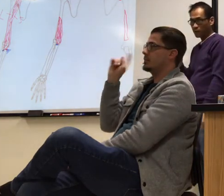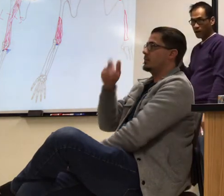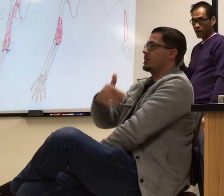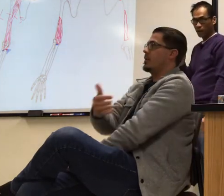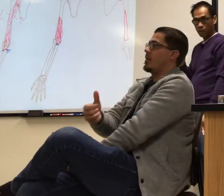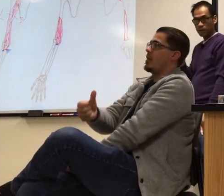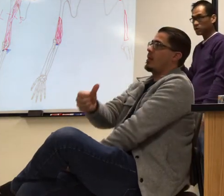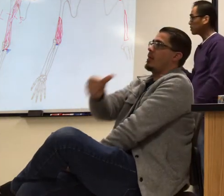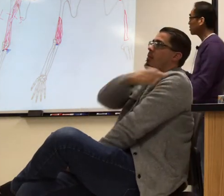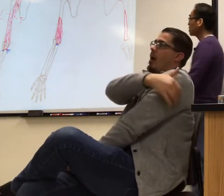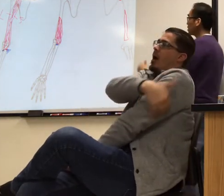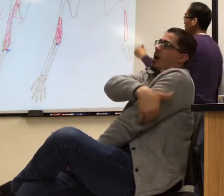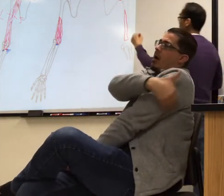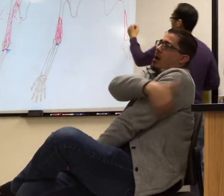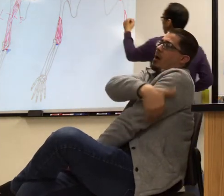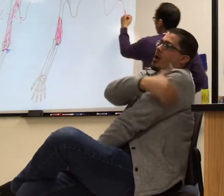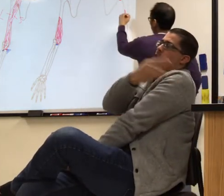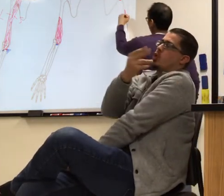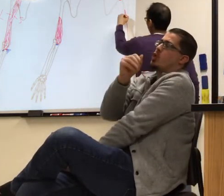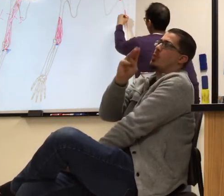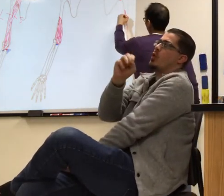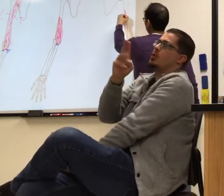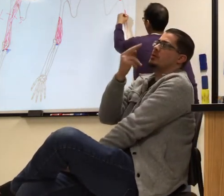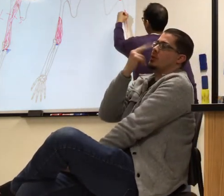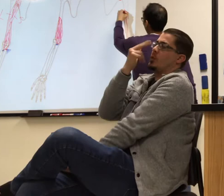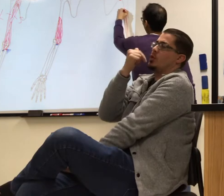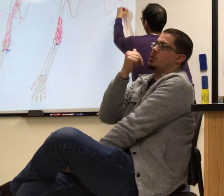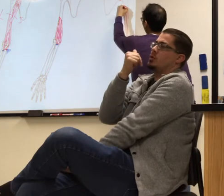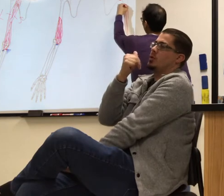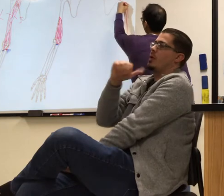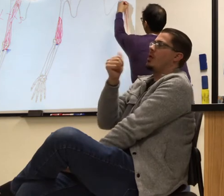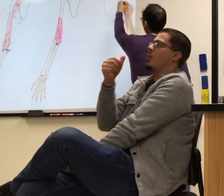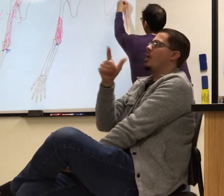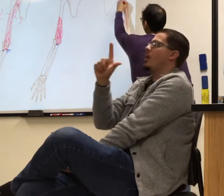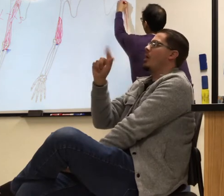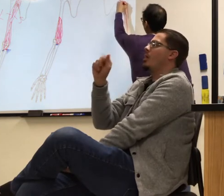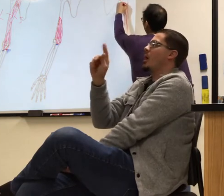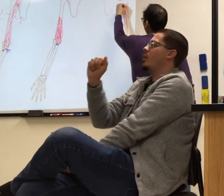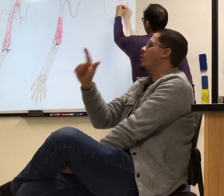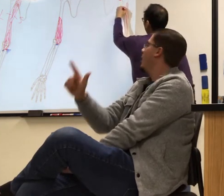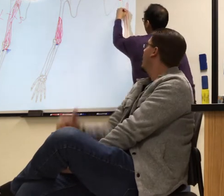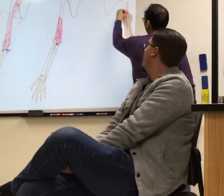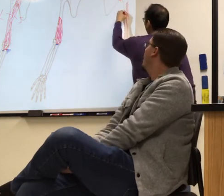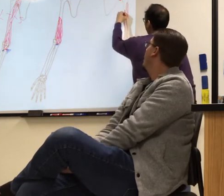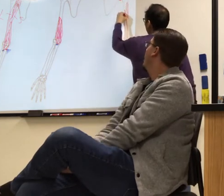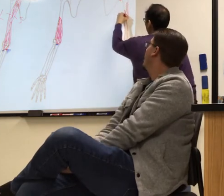The lateral head origin is, it's lateral, it's kind of more